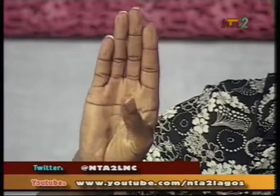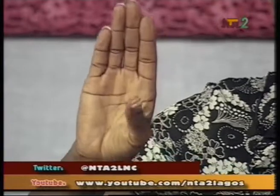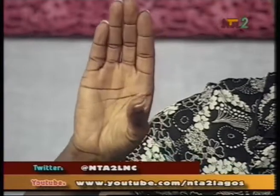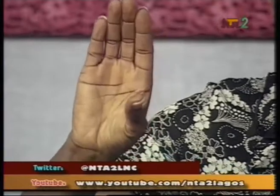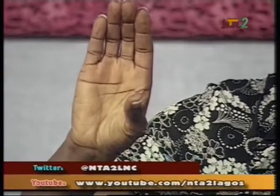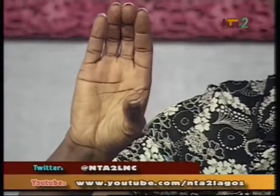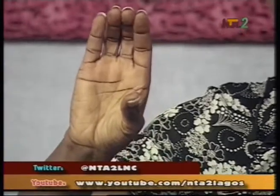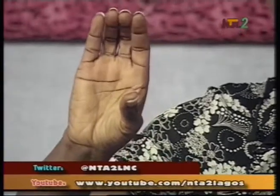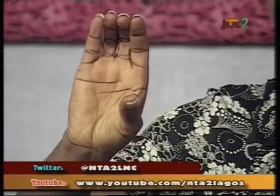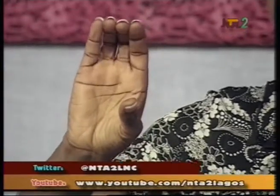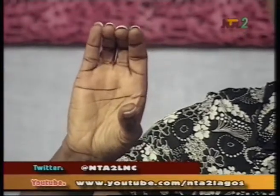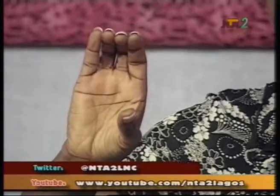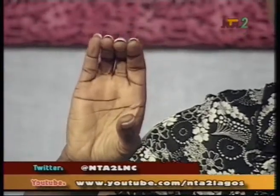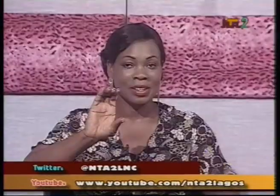And then gradually you have C.